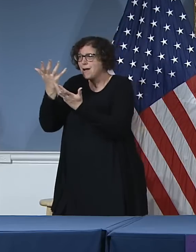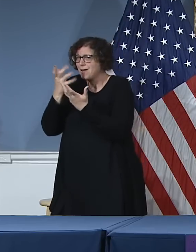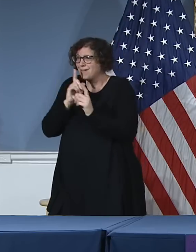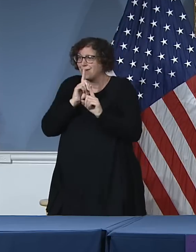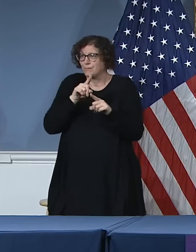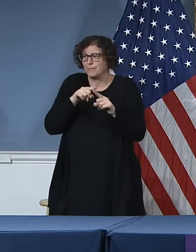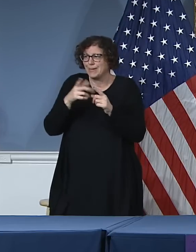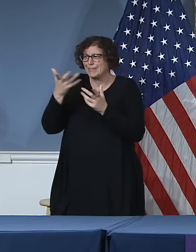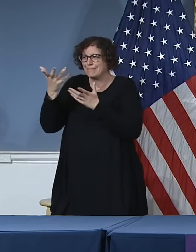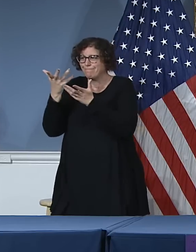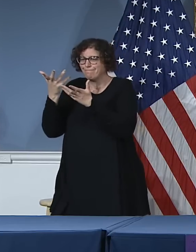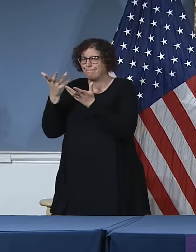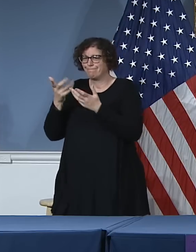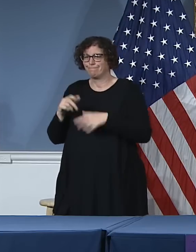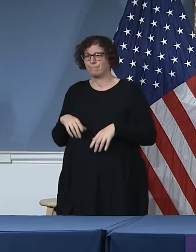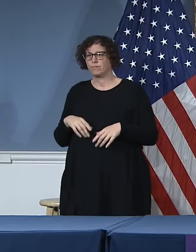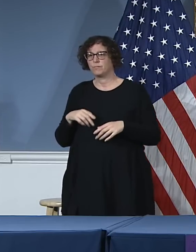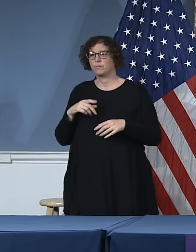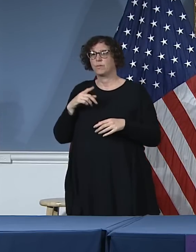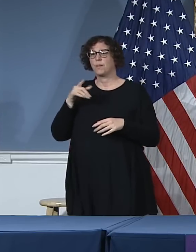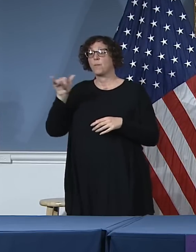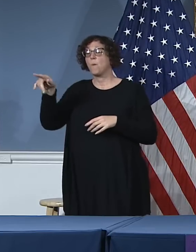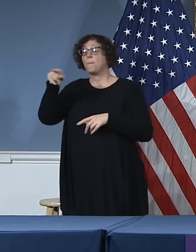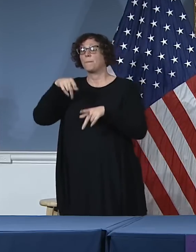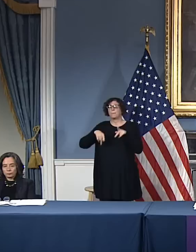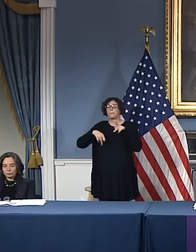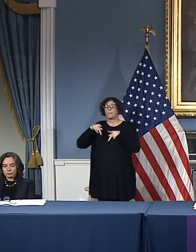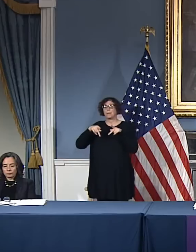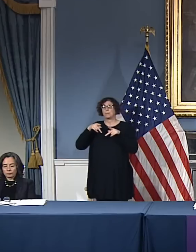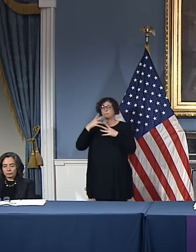individualized monitoring and follow-up and supervision.